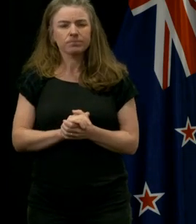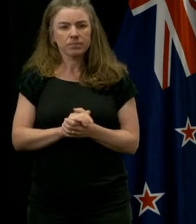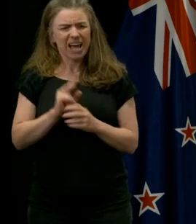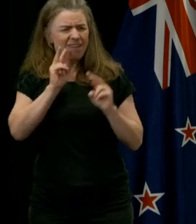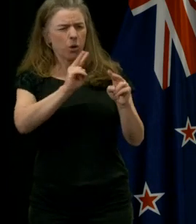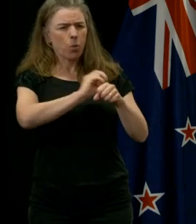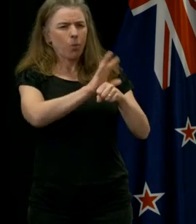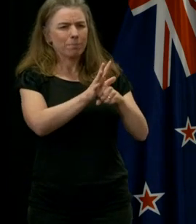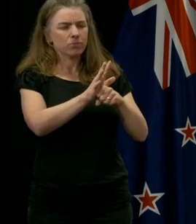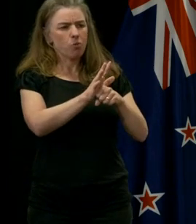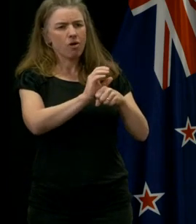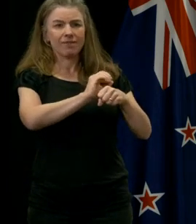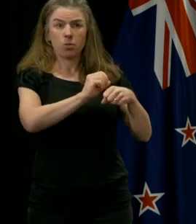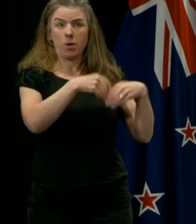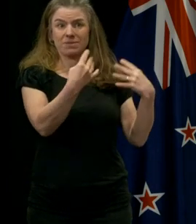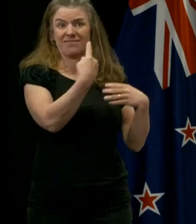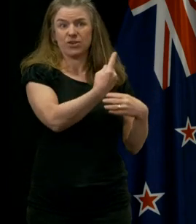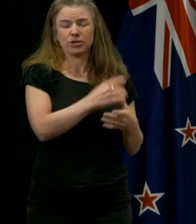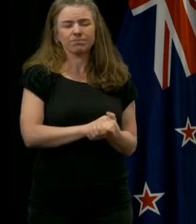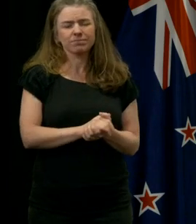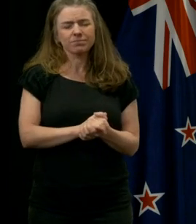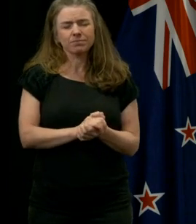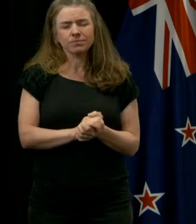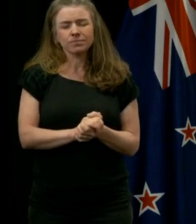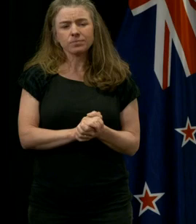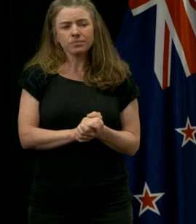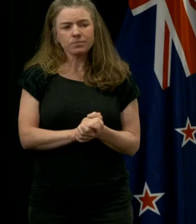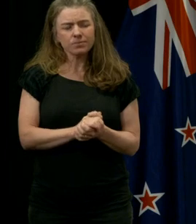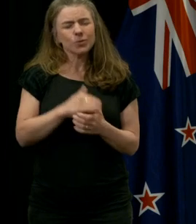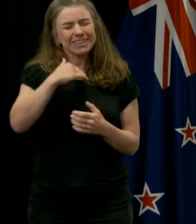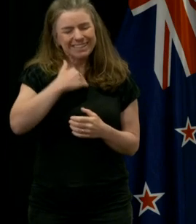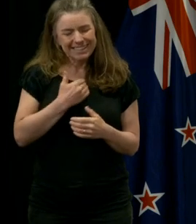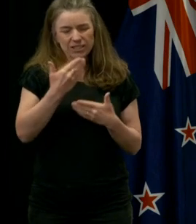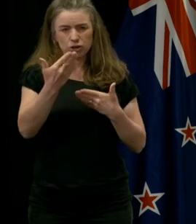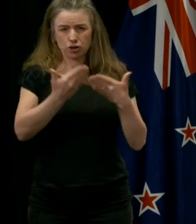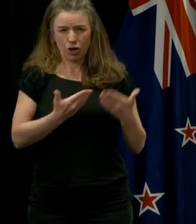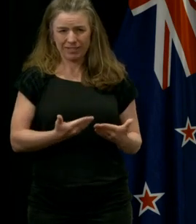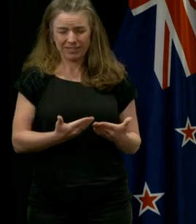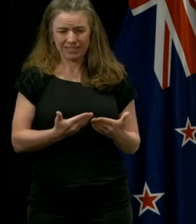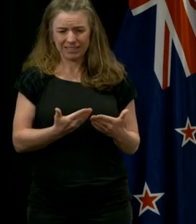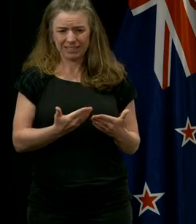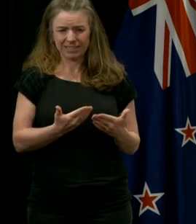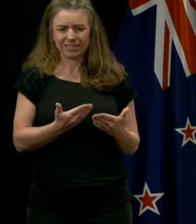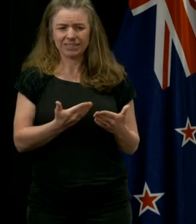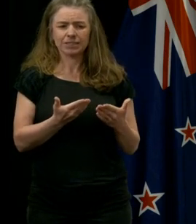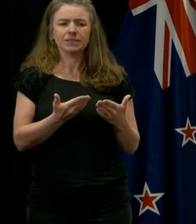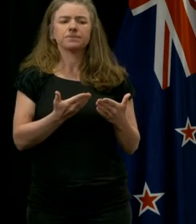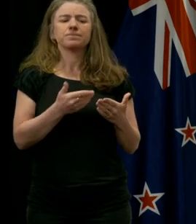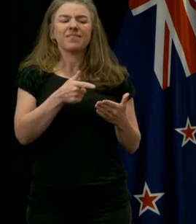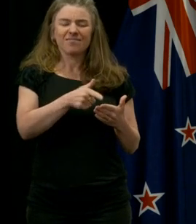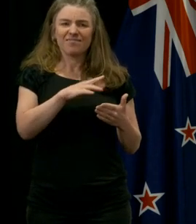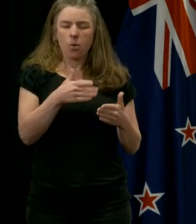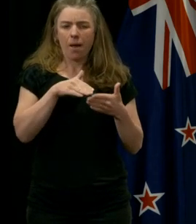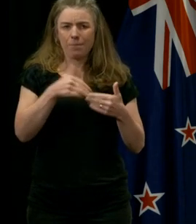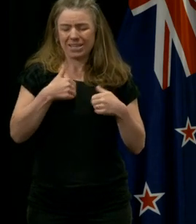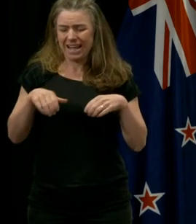basic principles we're working to, though. We must make sure we've got those services that enable us to scale up our response to COVID-19. So people